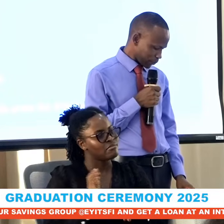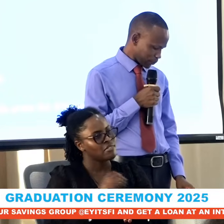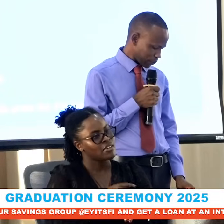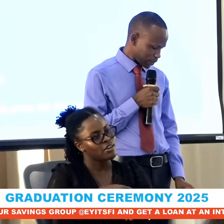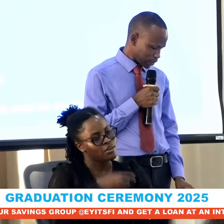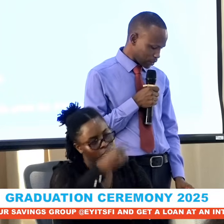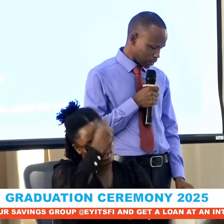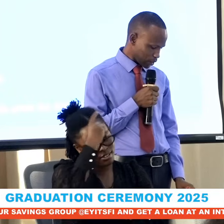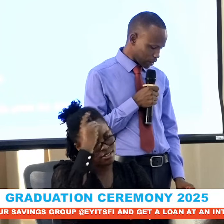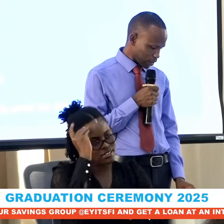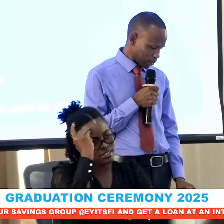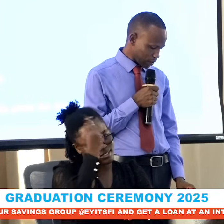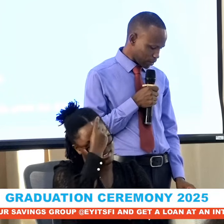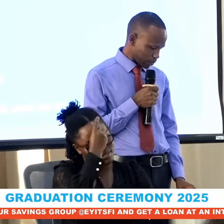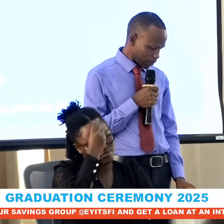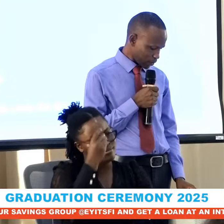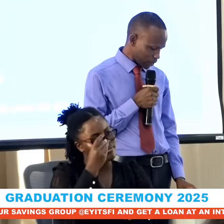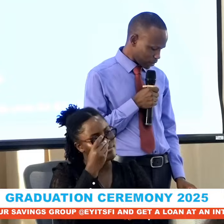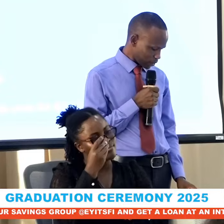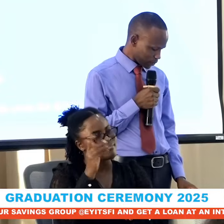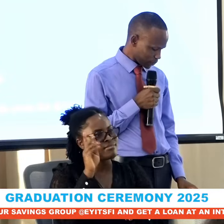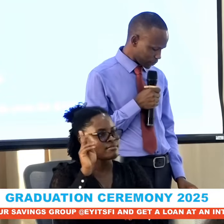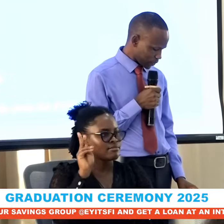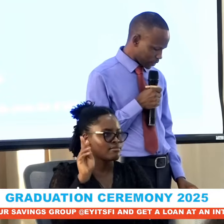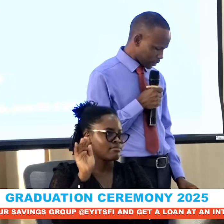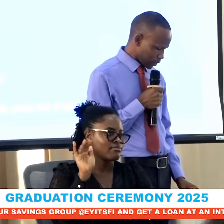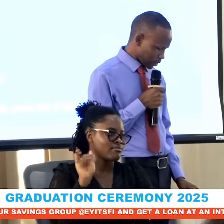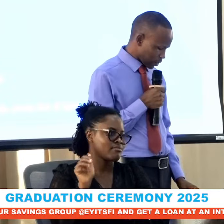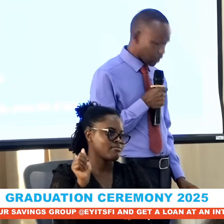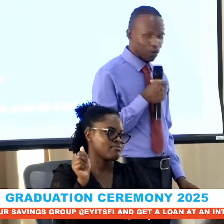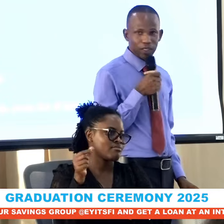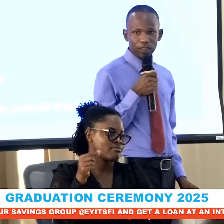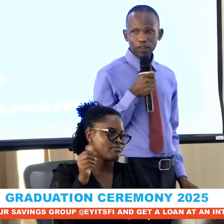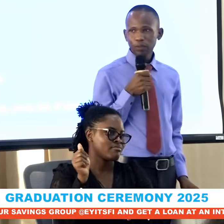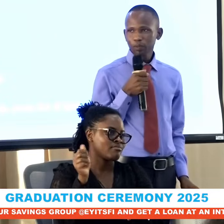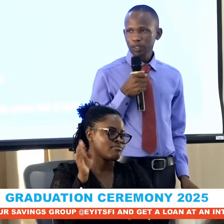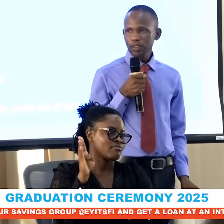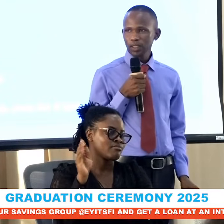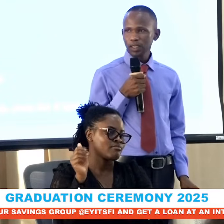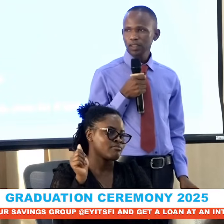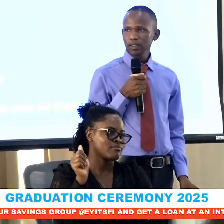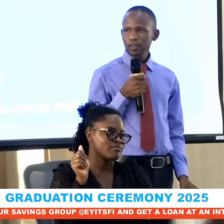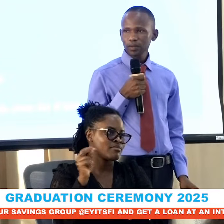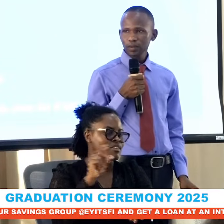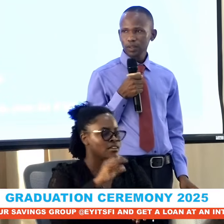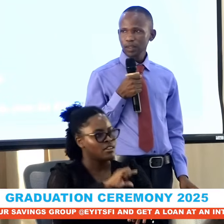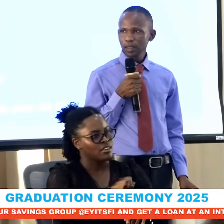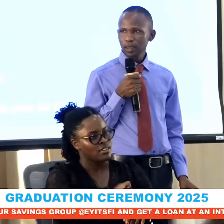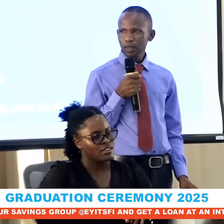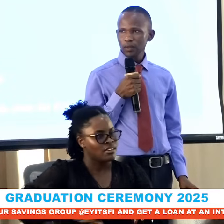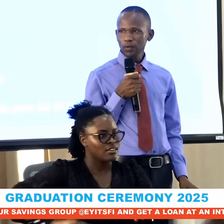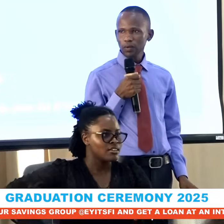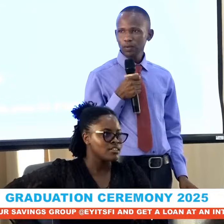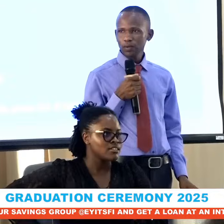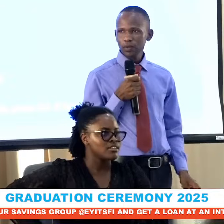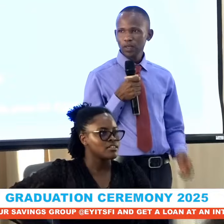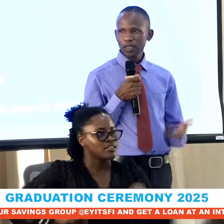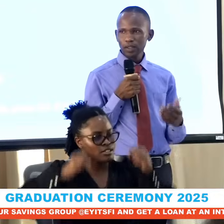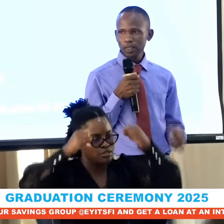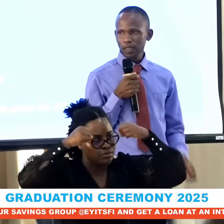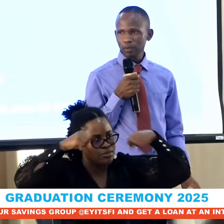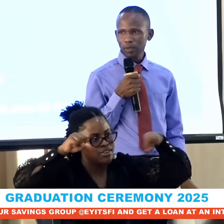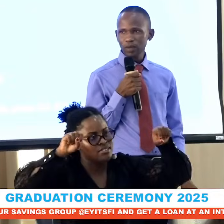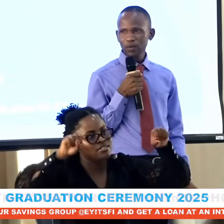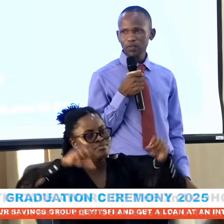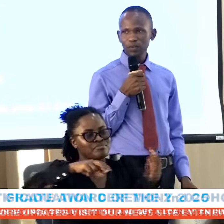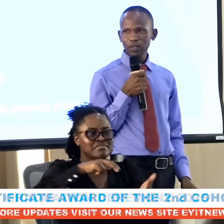Dean, Mr. Chagaba Emmanuel, our Guild President, Mr. Ariho. You can